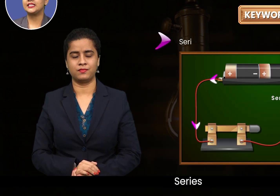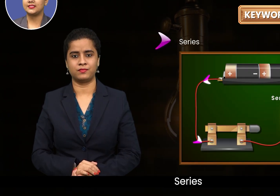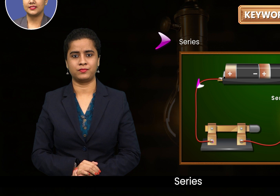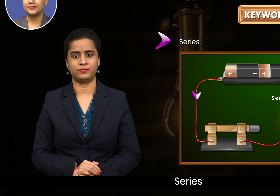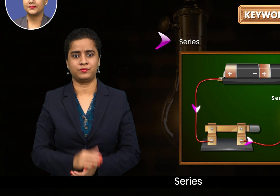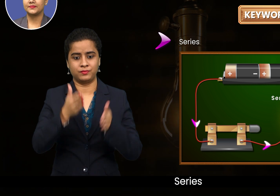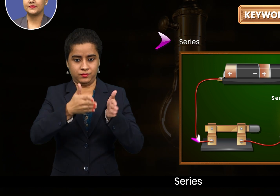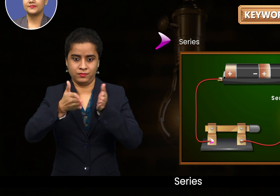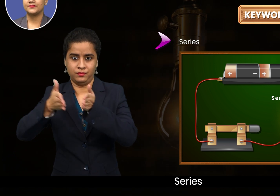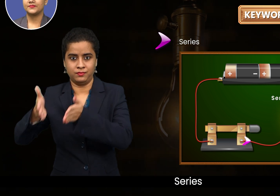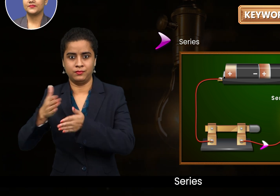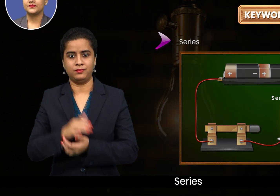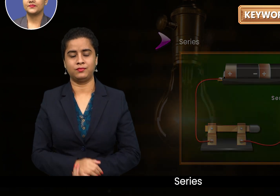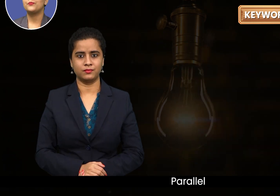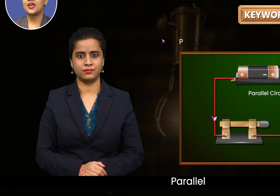Series,